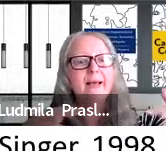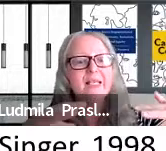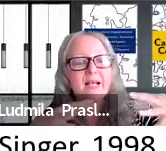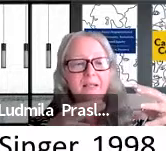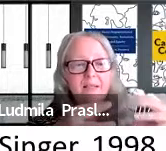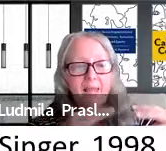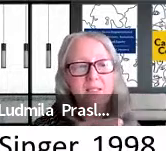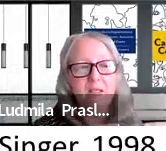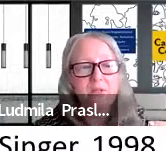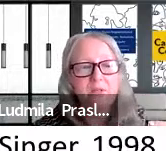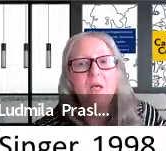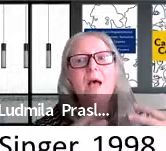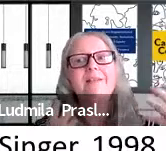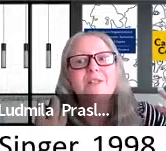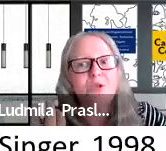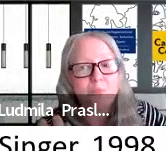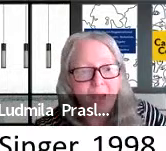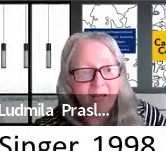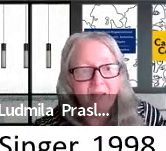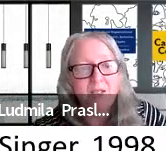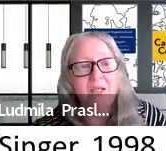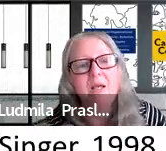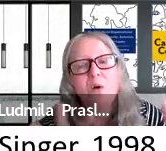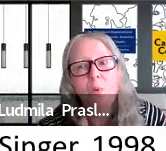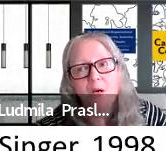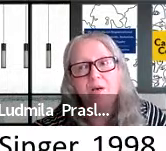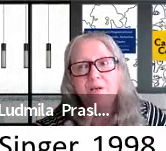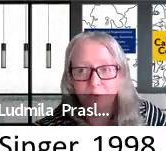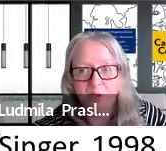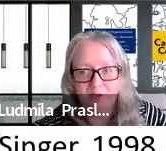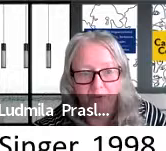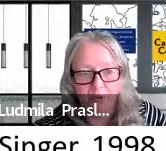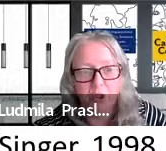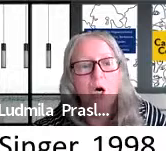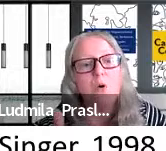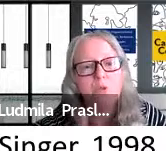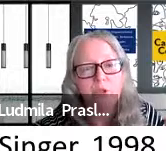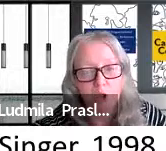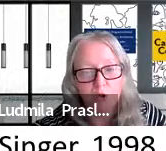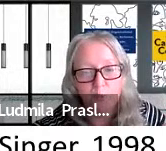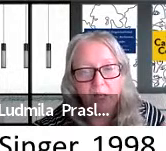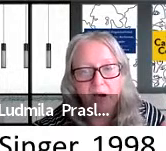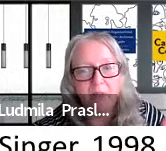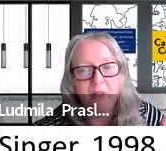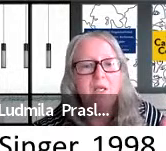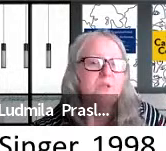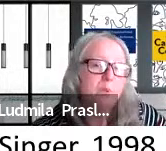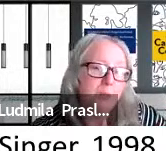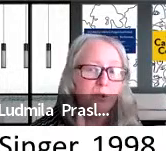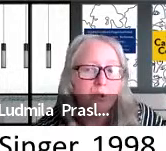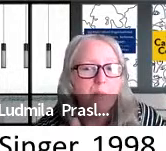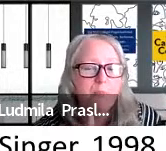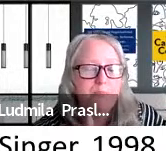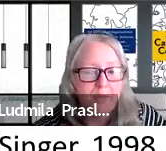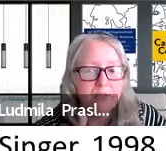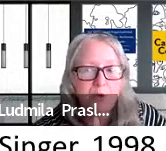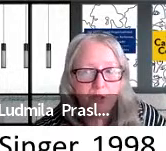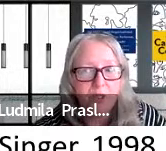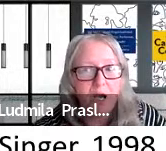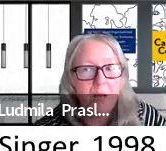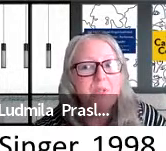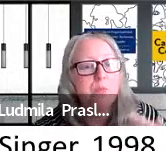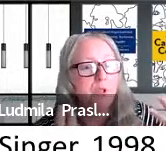but as collectives, as humanity, we are neurodiverse on the group level. So when we're talking about